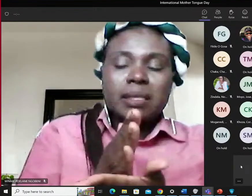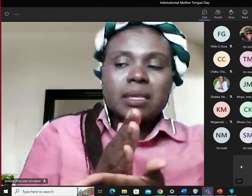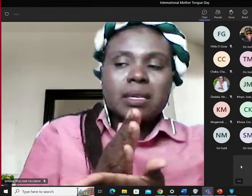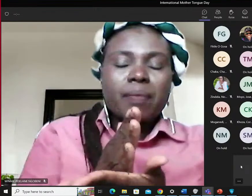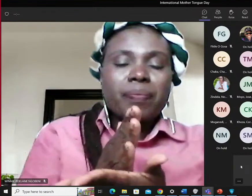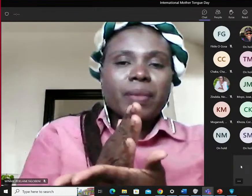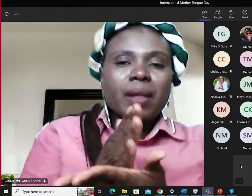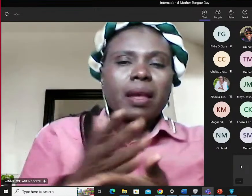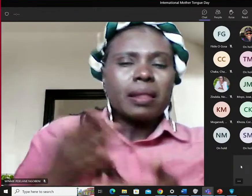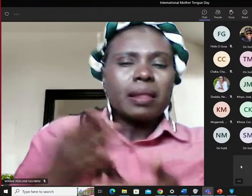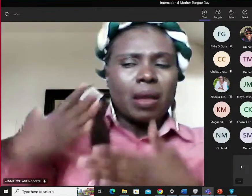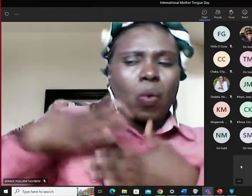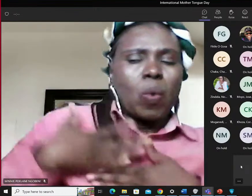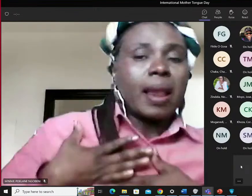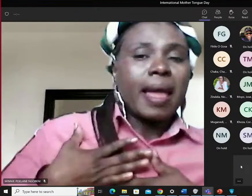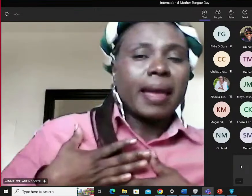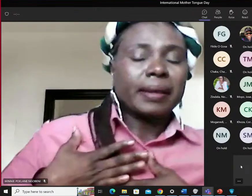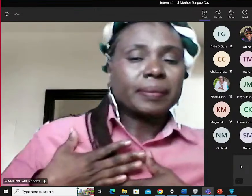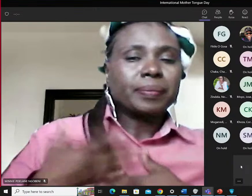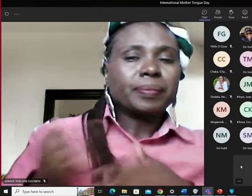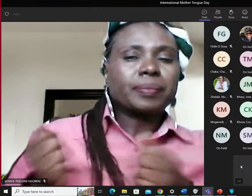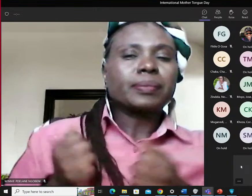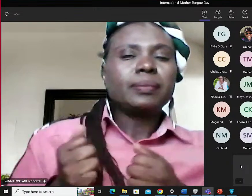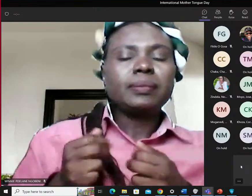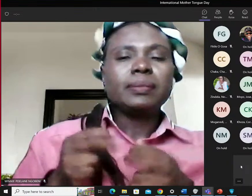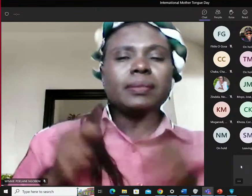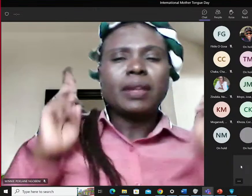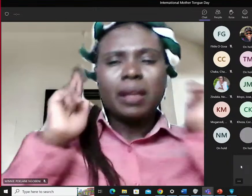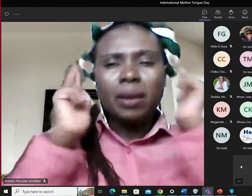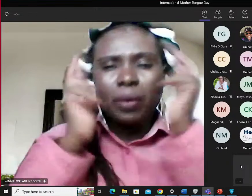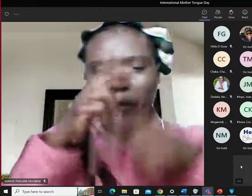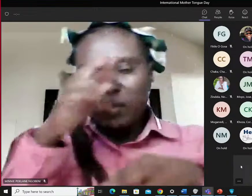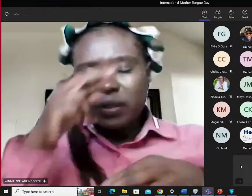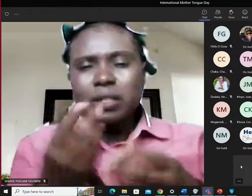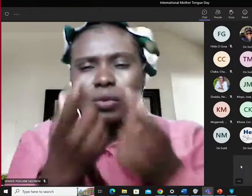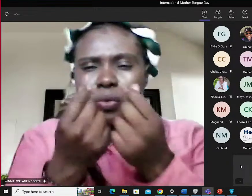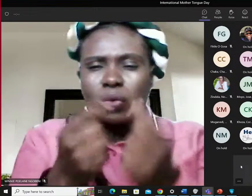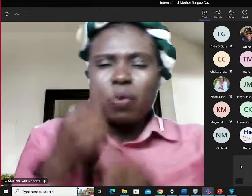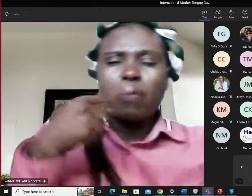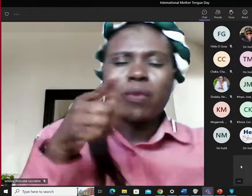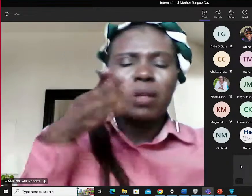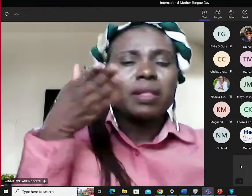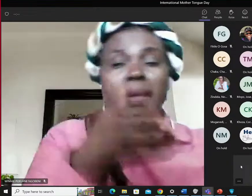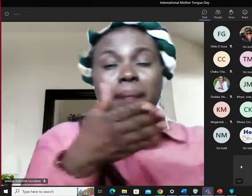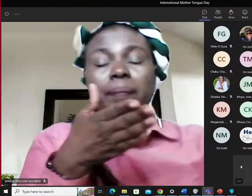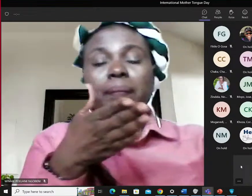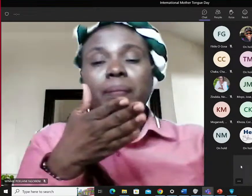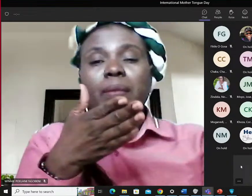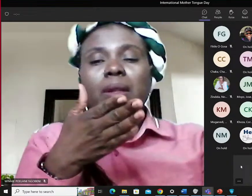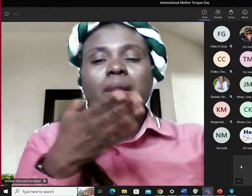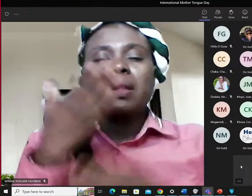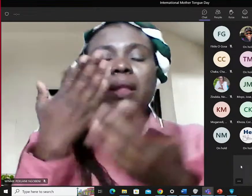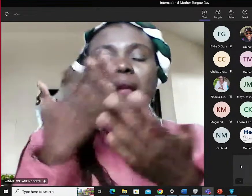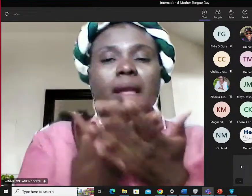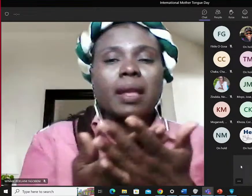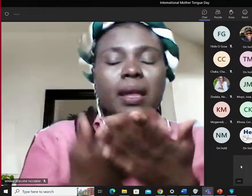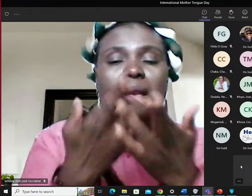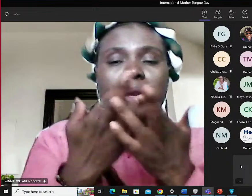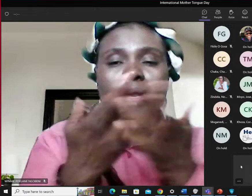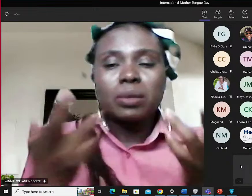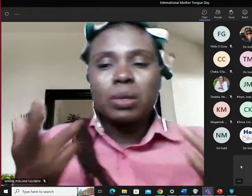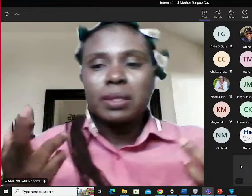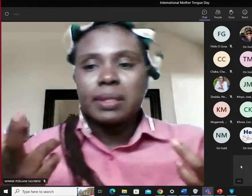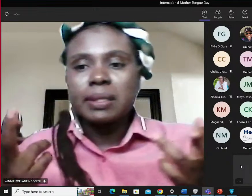for them, so that these resources like the multilingual glossaries are really,